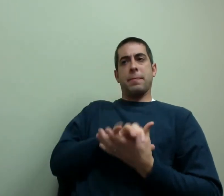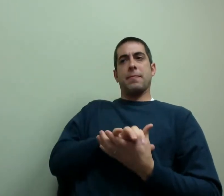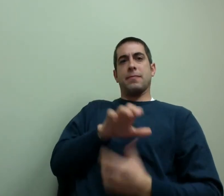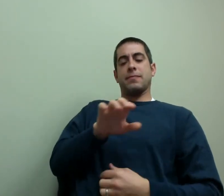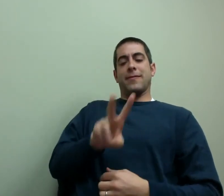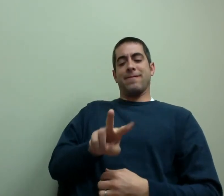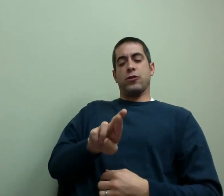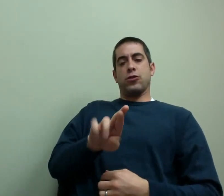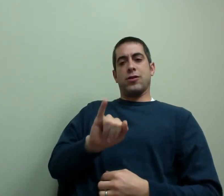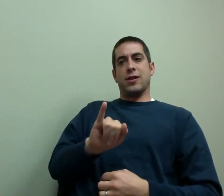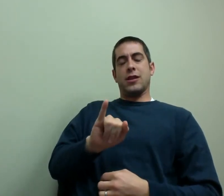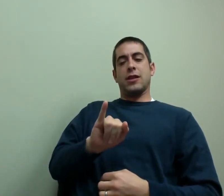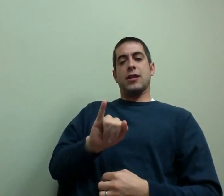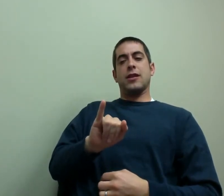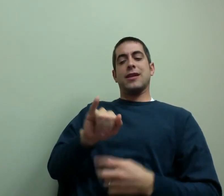are unavailable.